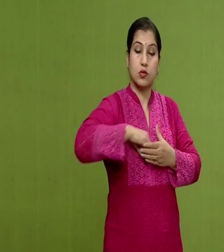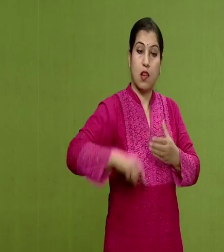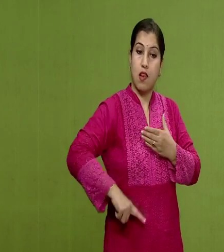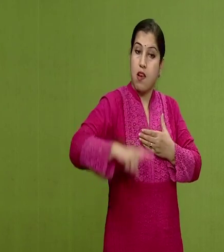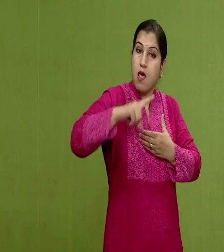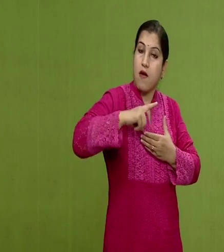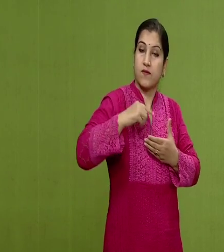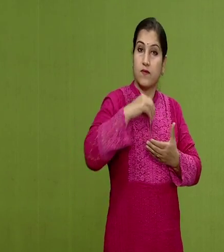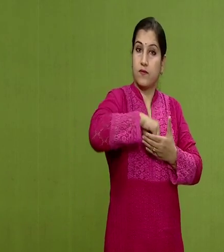life.